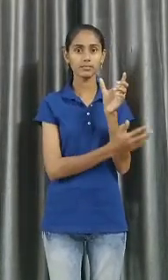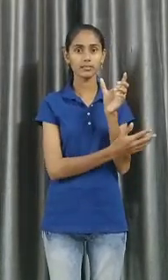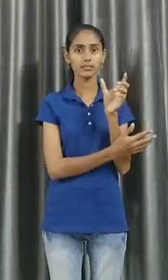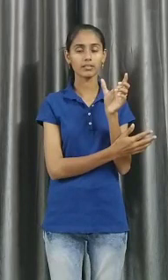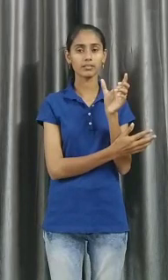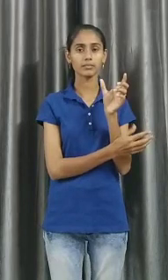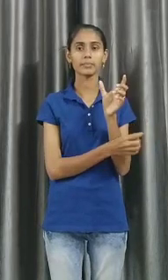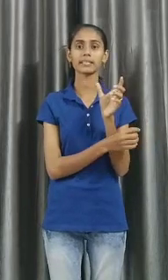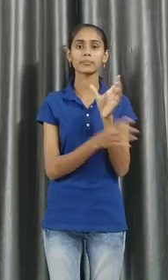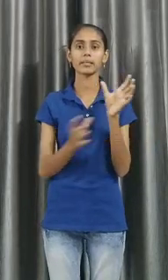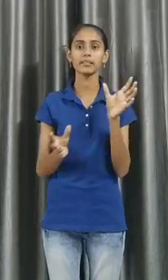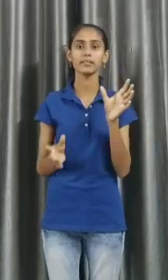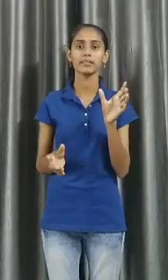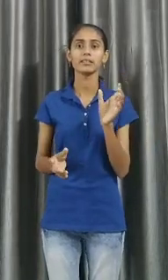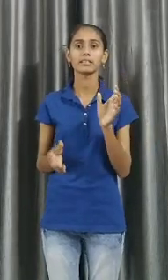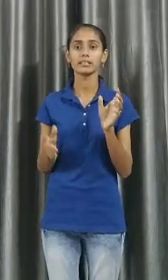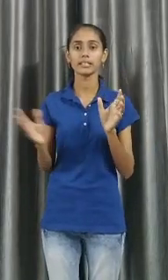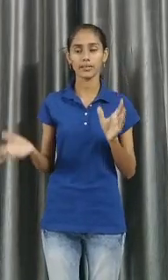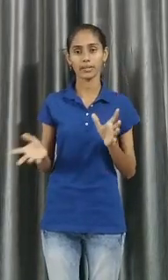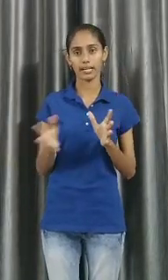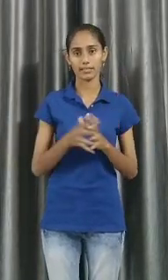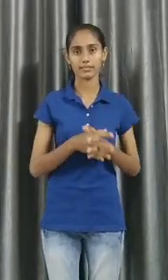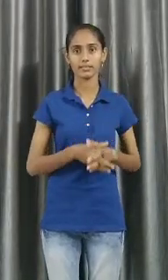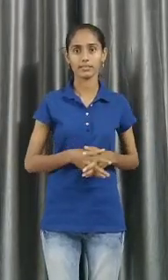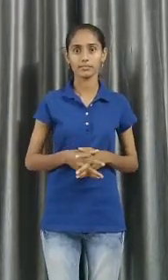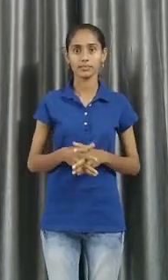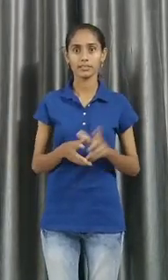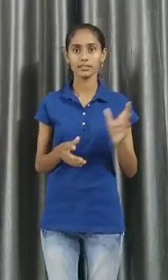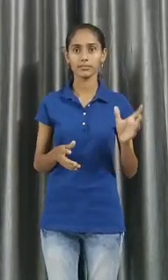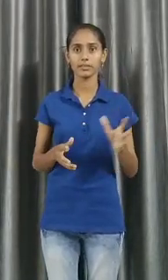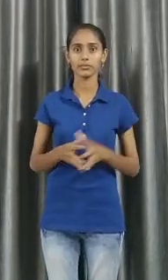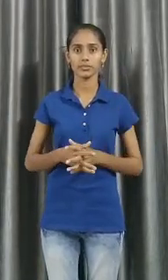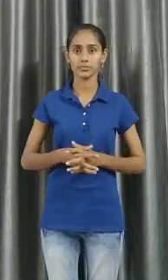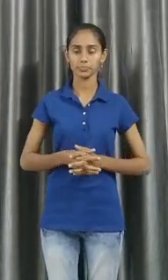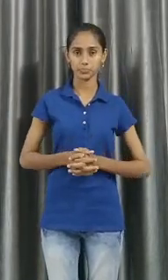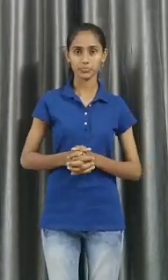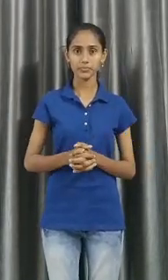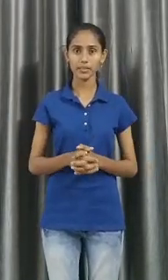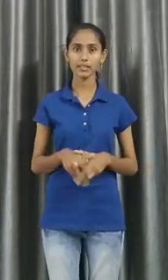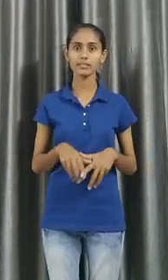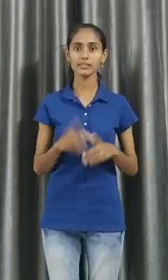the multiple derived class we use.